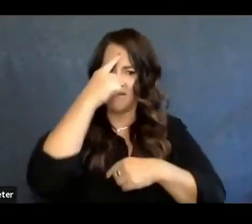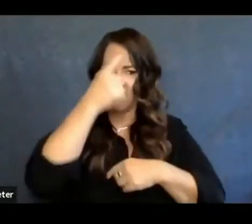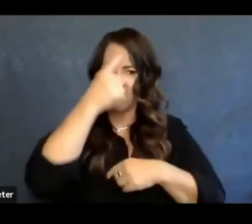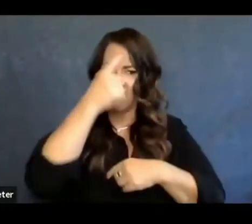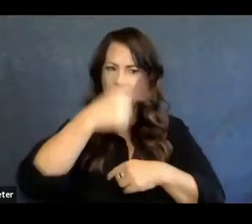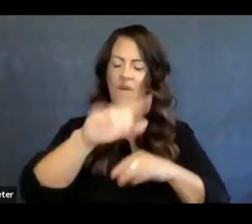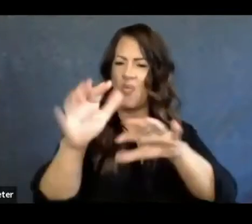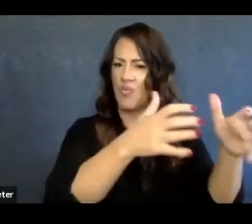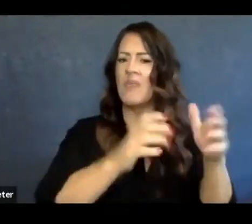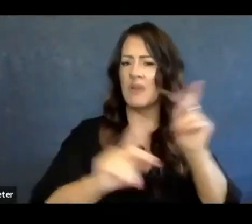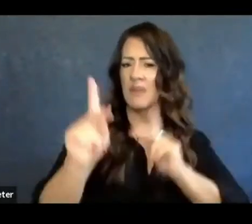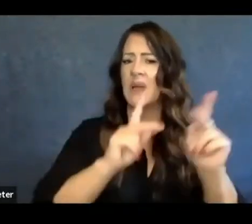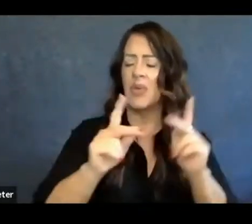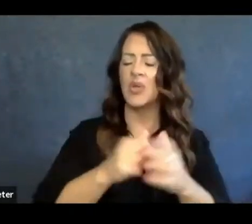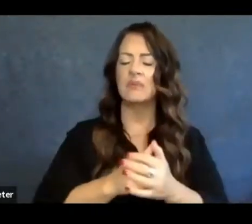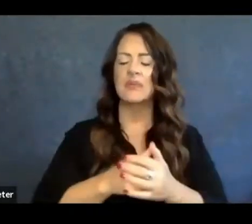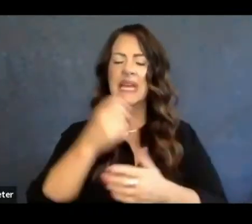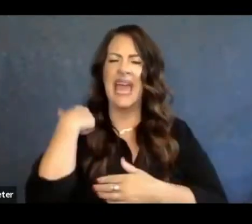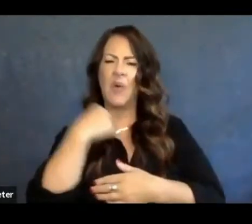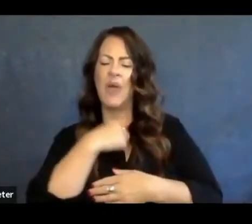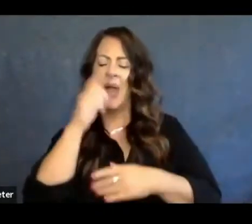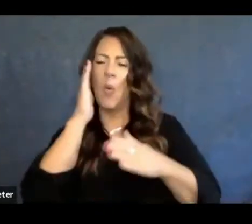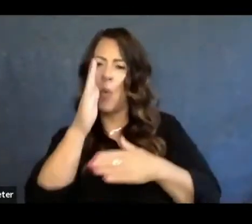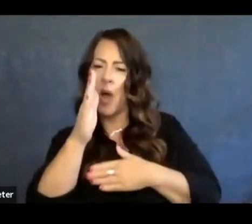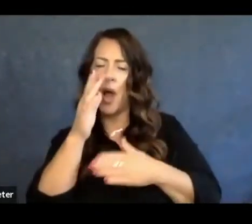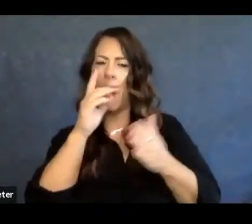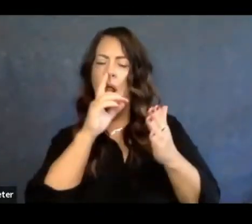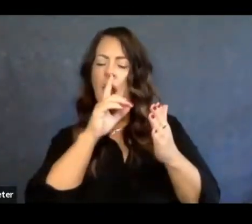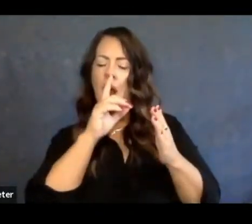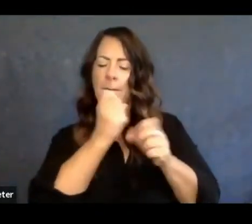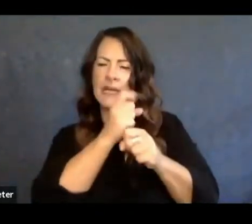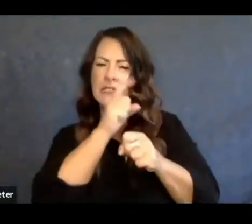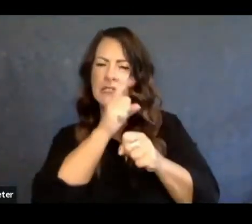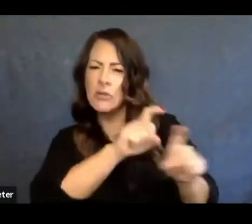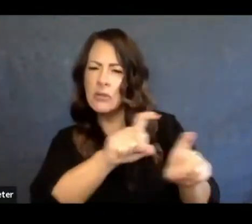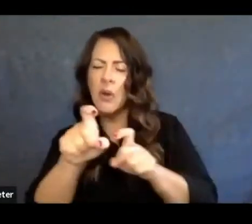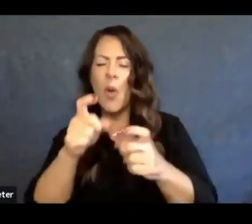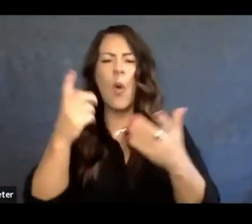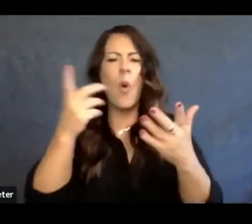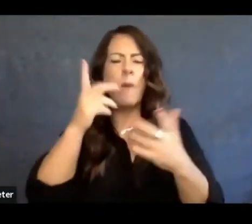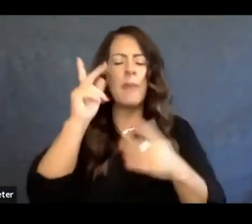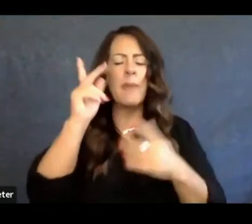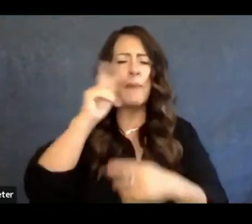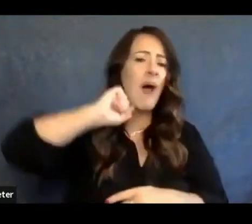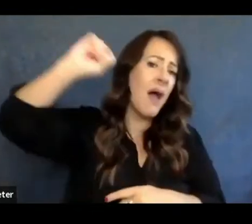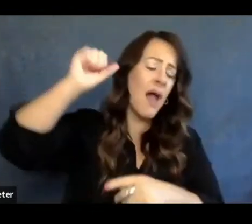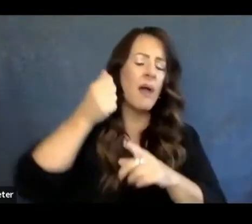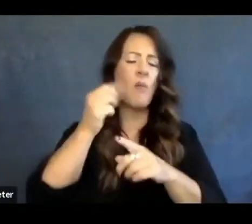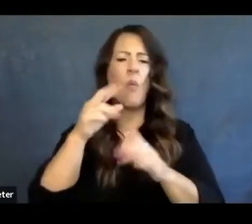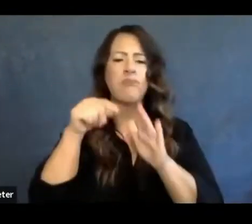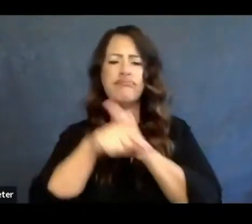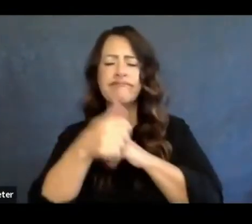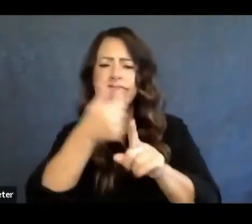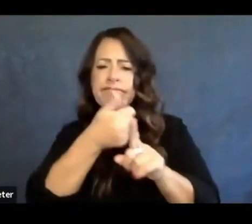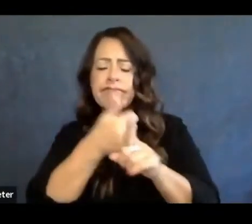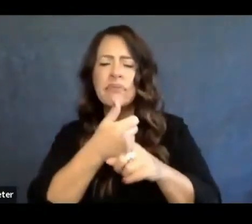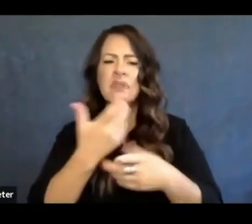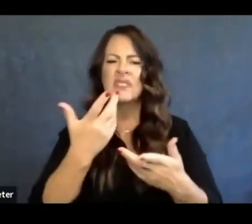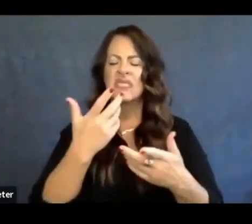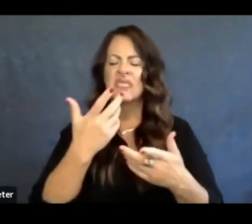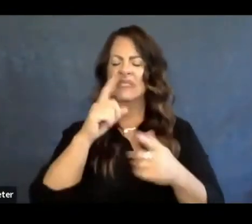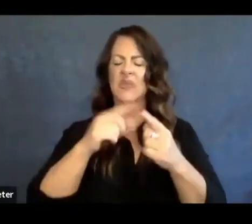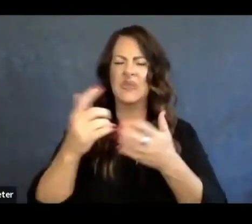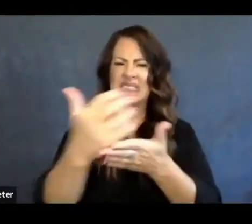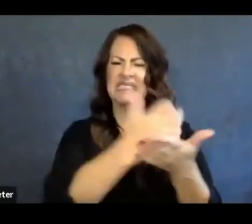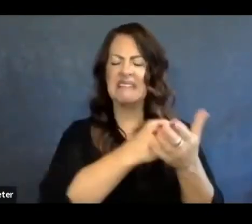that any trends of increase in suicide, hangings are addressed through not